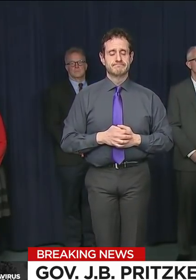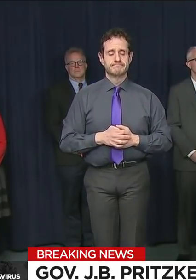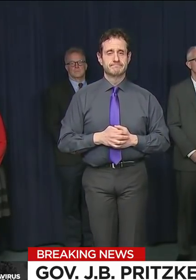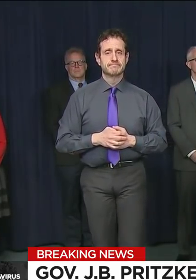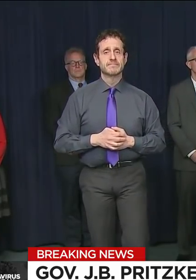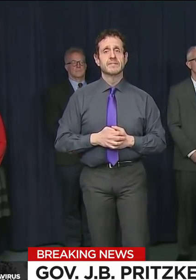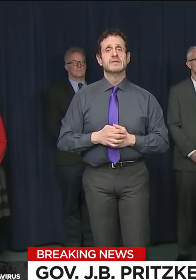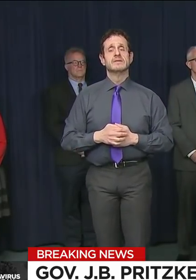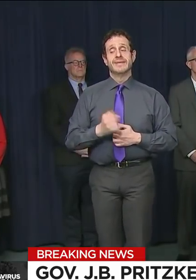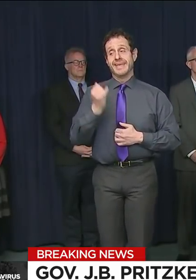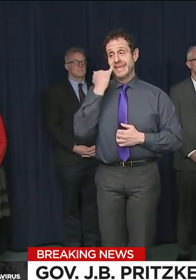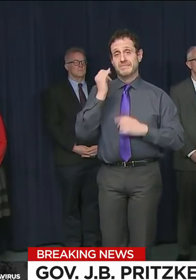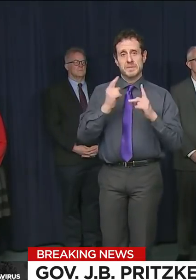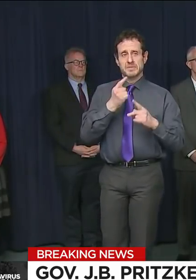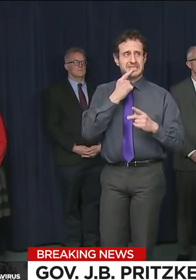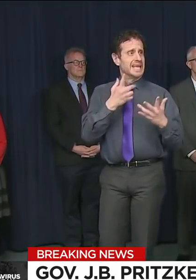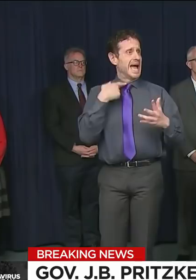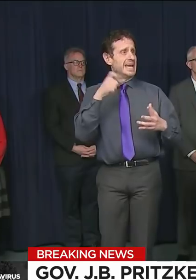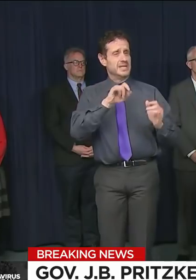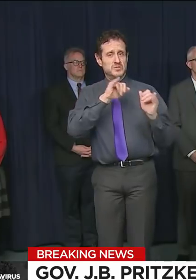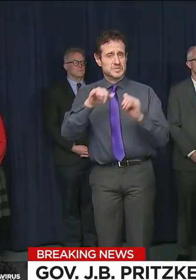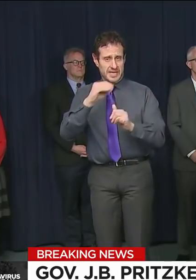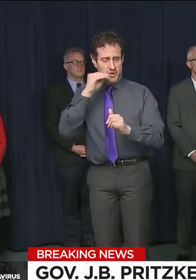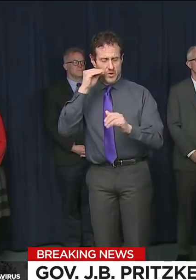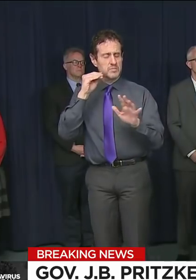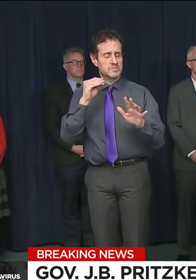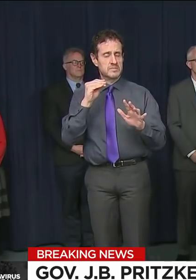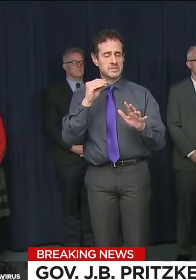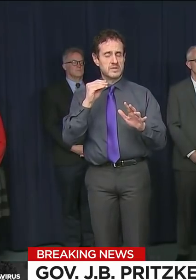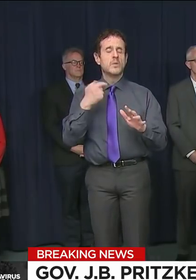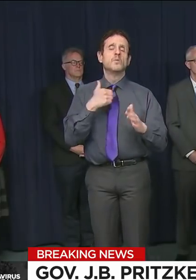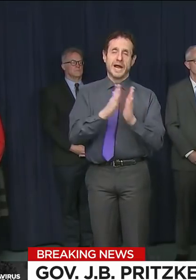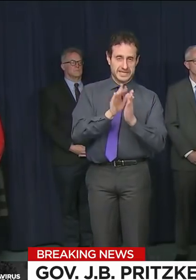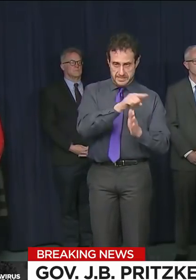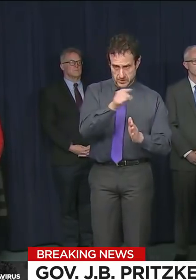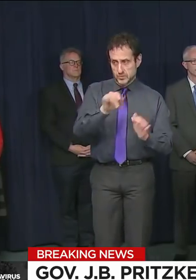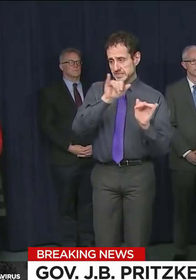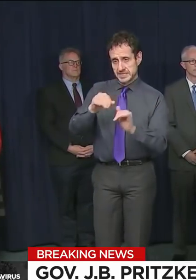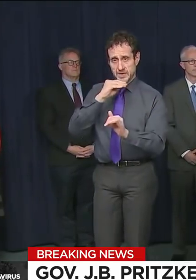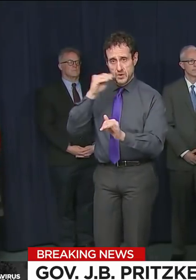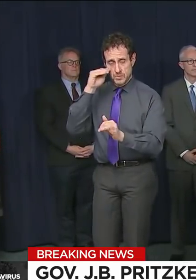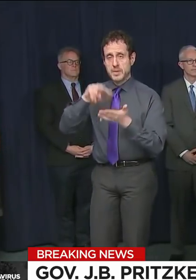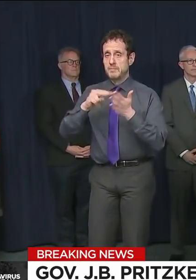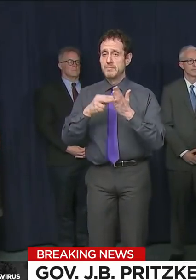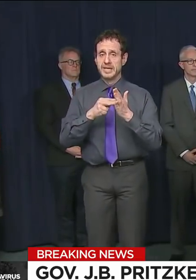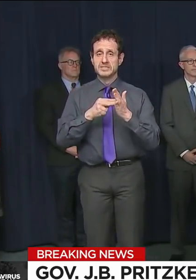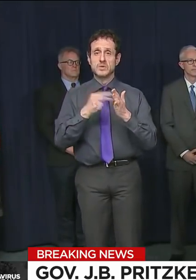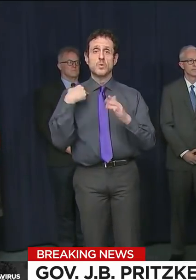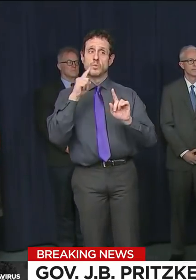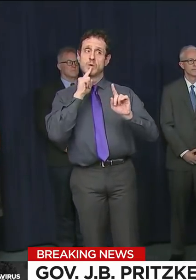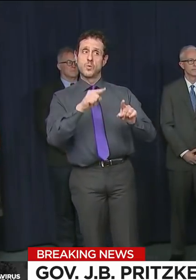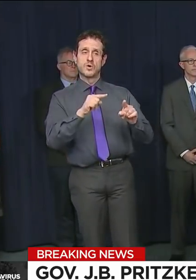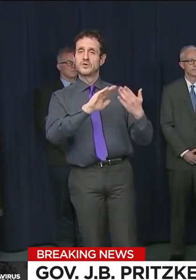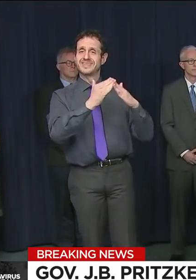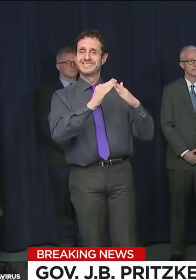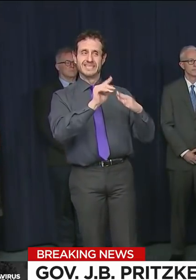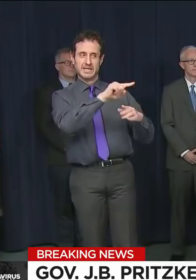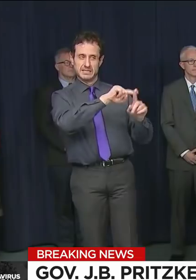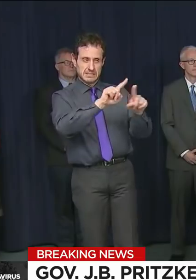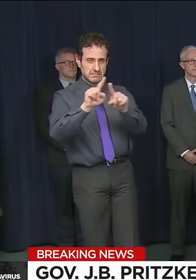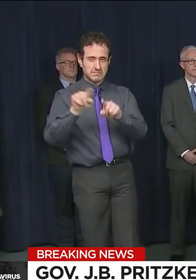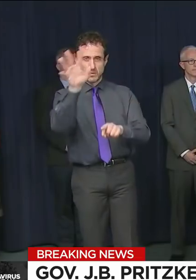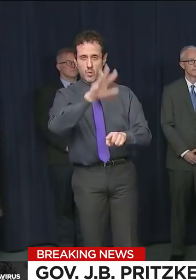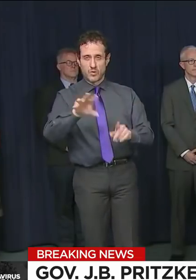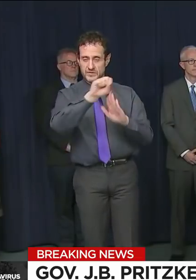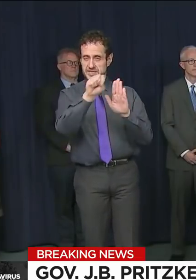ordering municipalities, to those that we are asking to stay home, we're ordering municipalities across the state